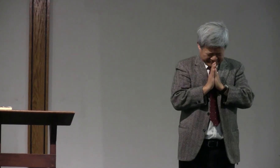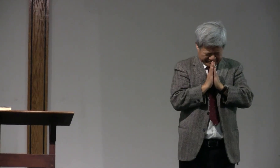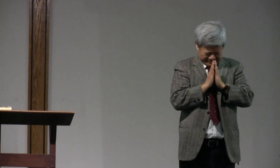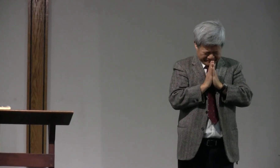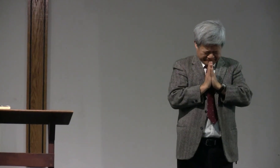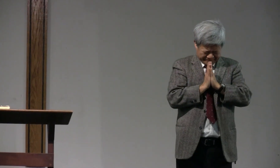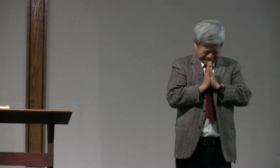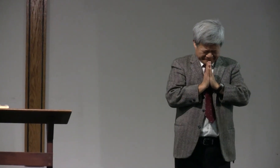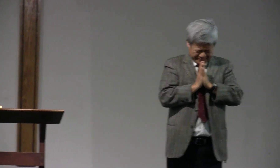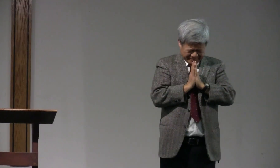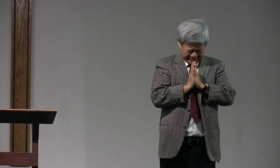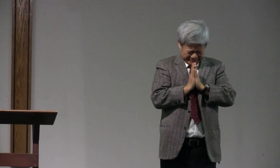Let's pray.